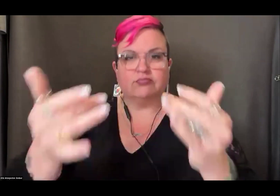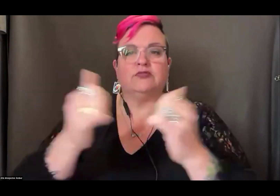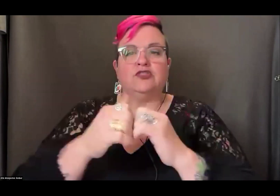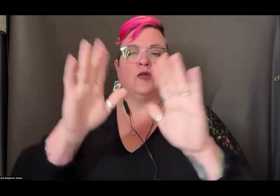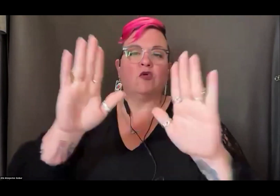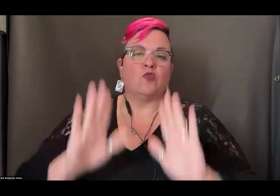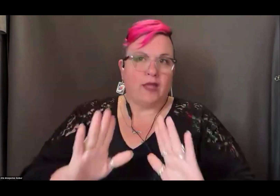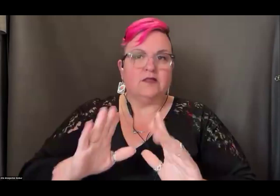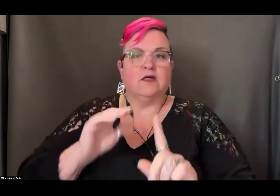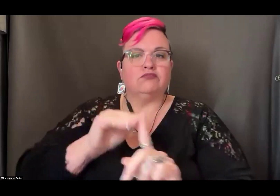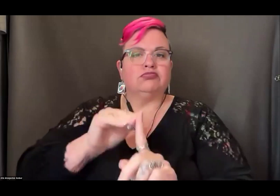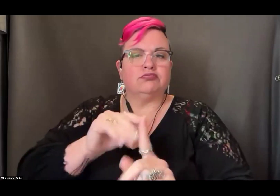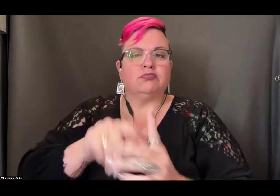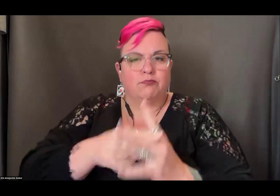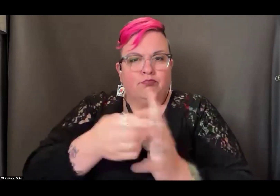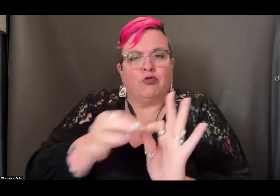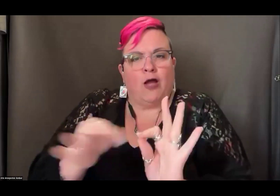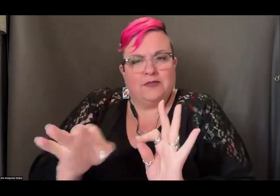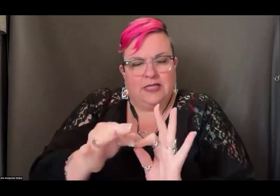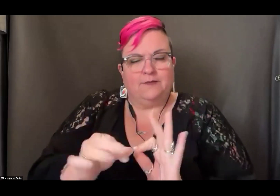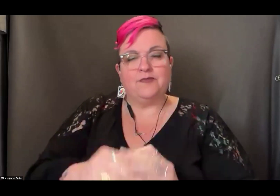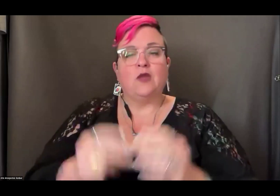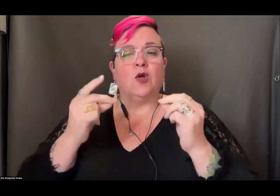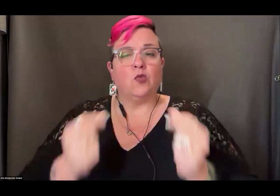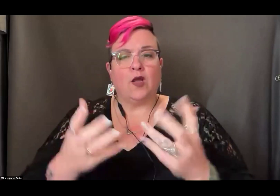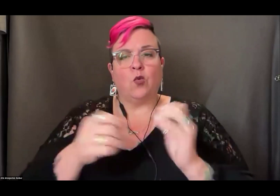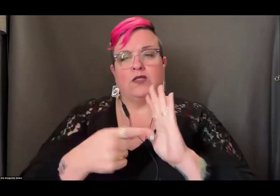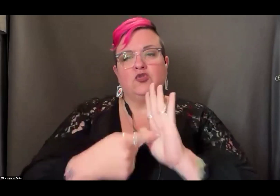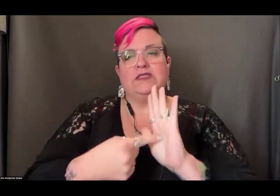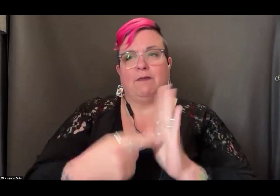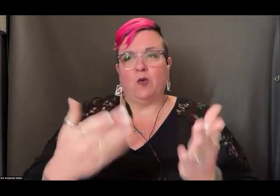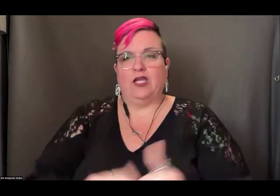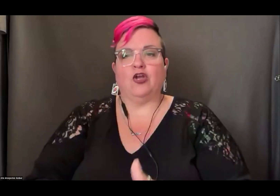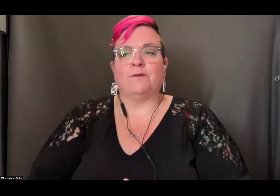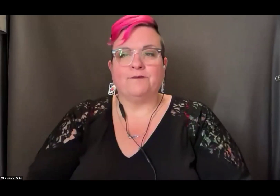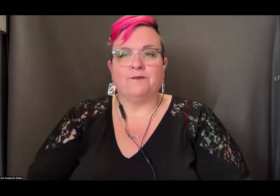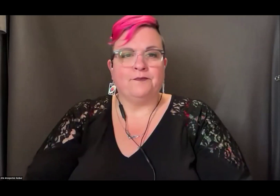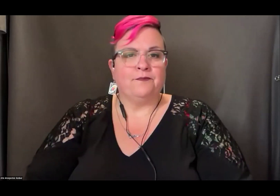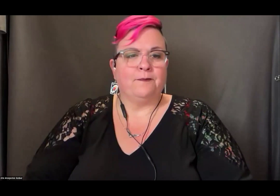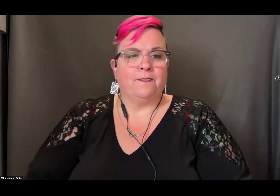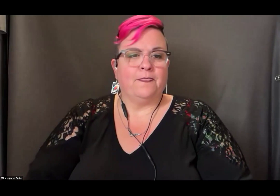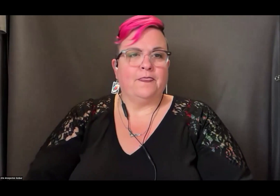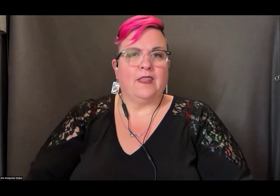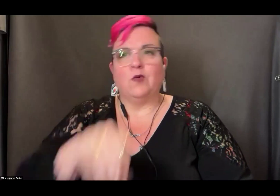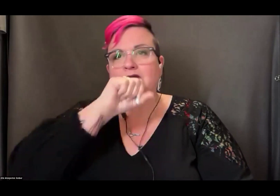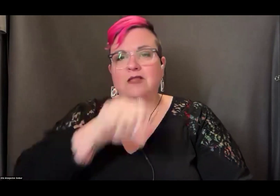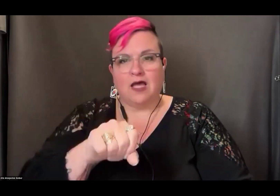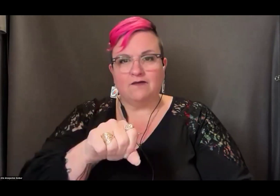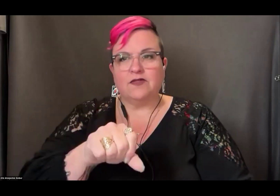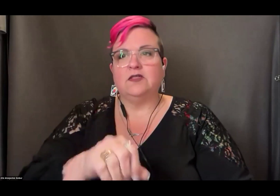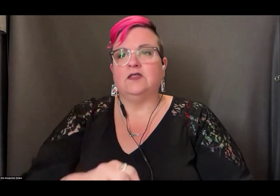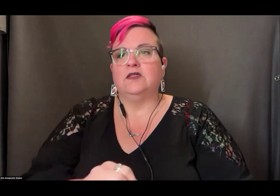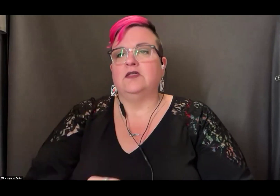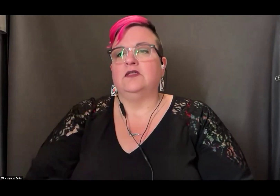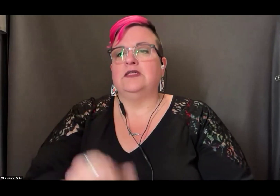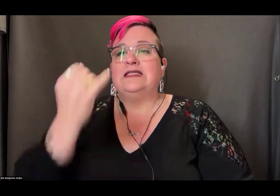great prompting. Let me do real quick a demonstration here. I would love to see if I